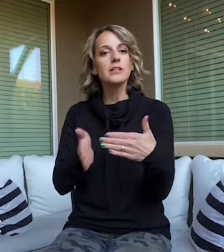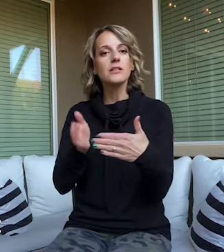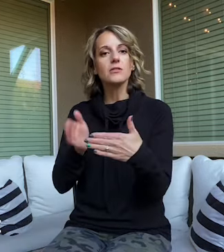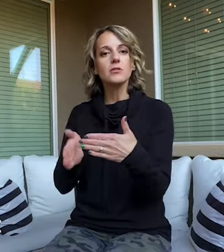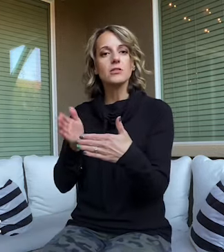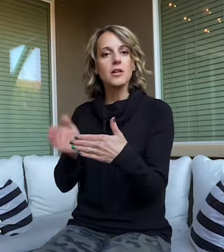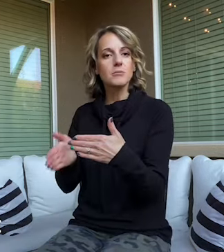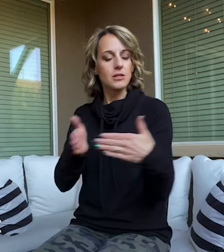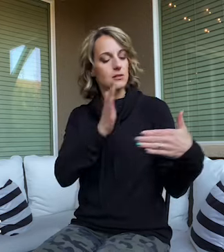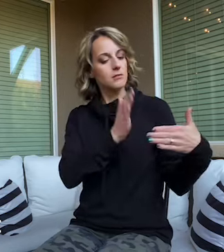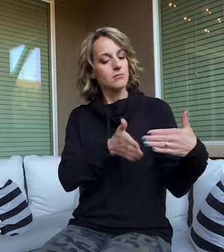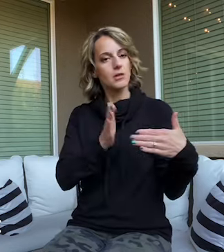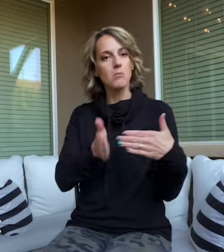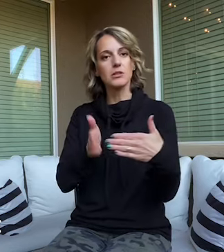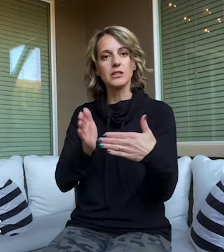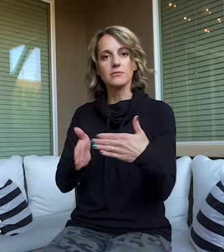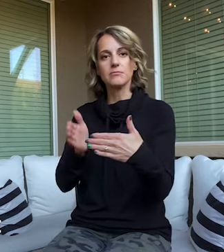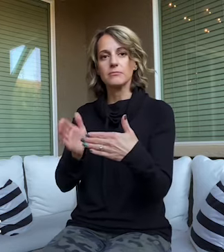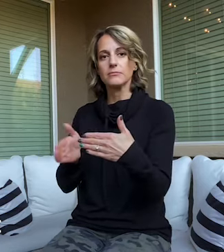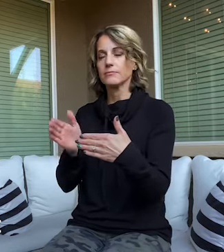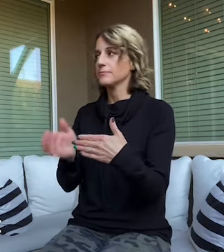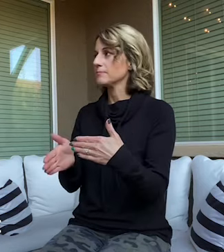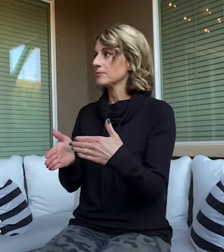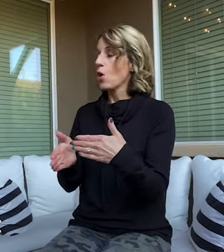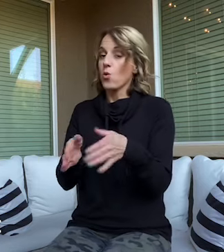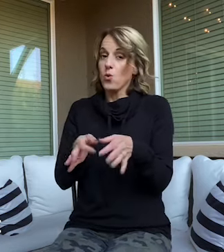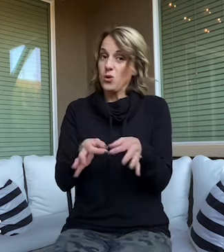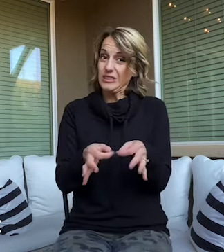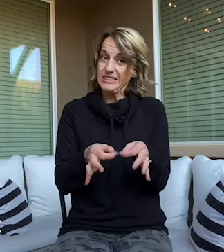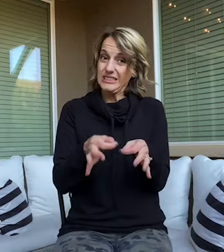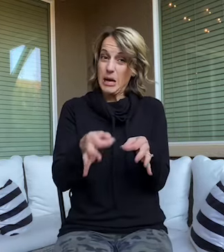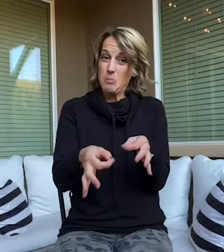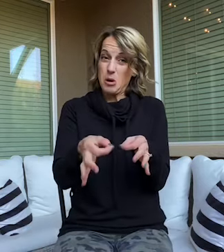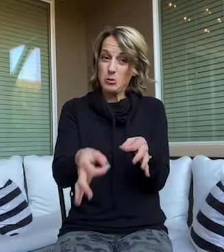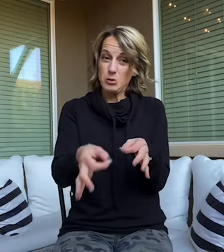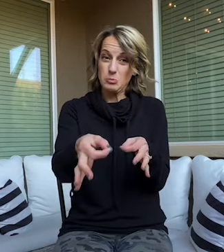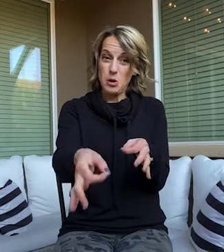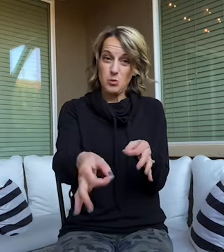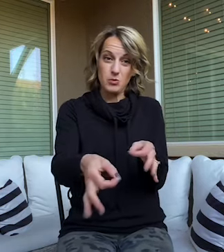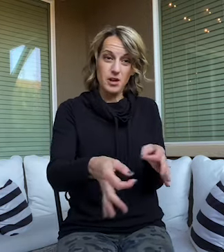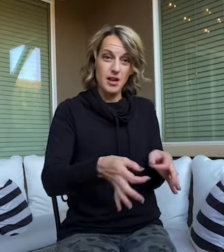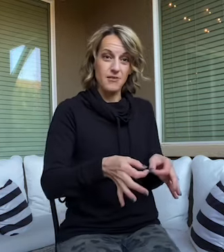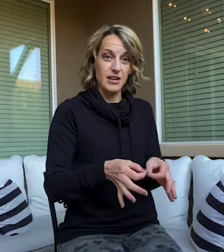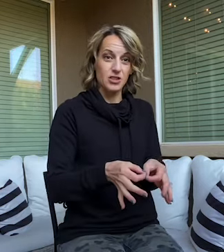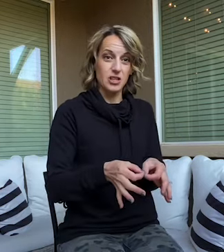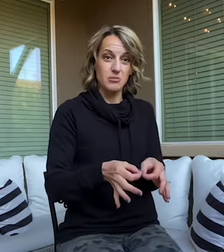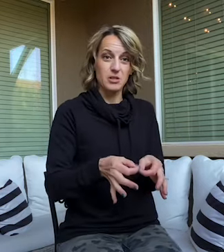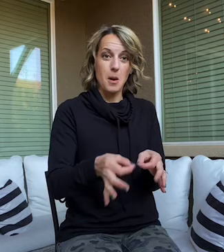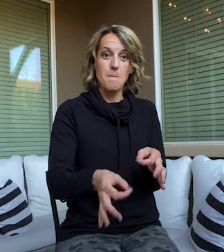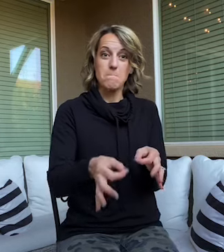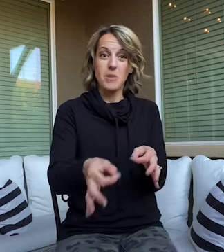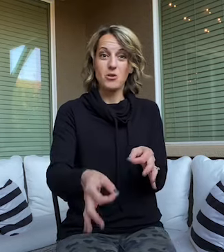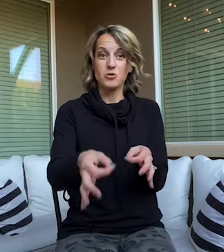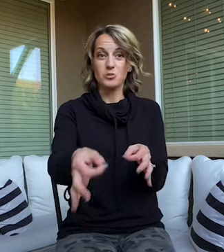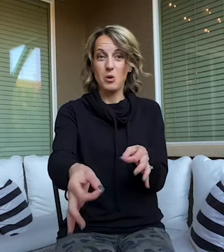your assignments, complete. Or postpone, F hand shapes,